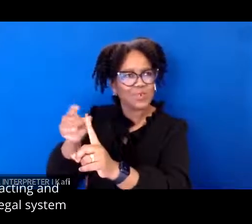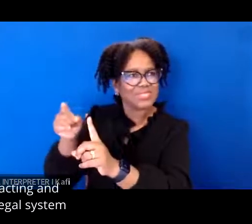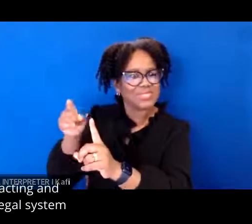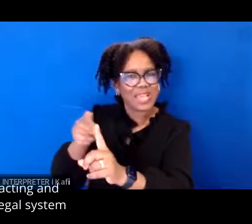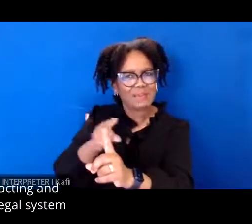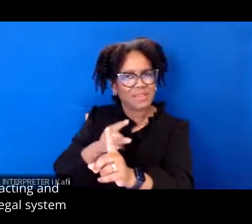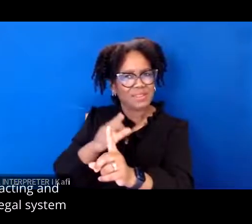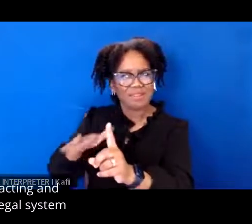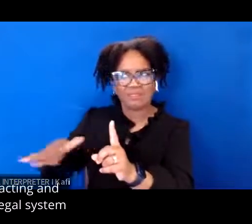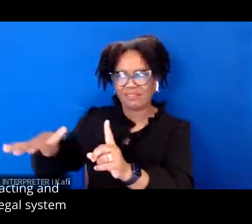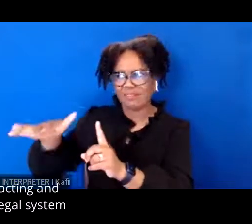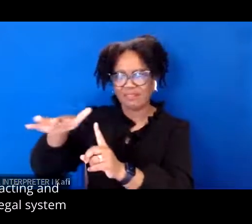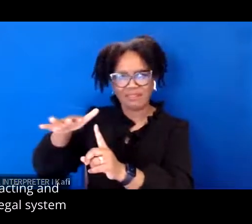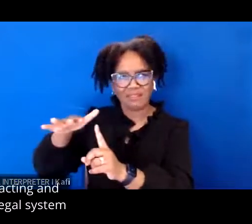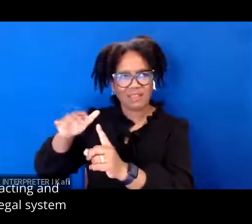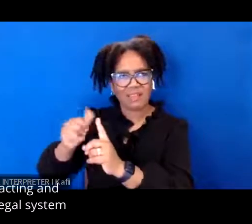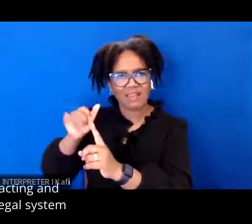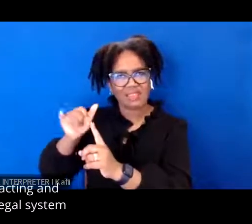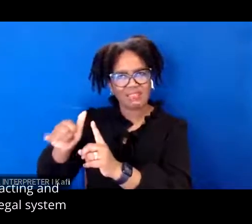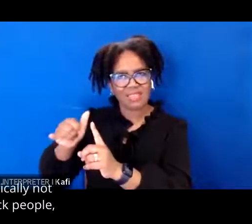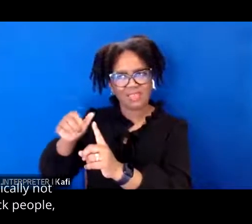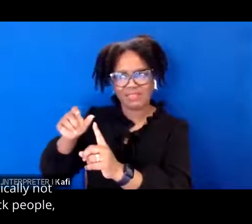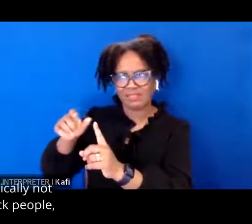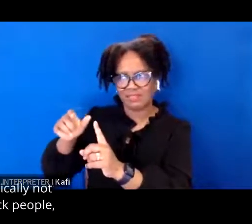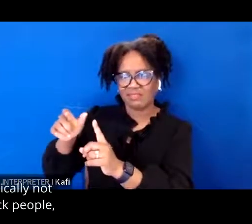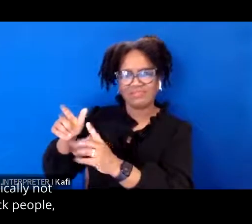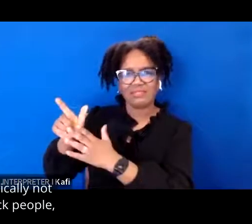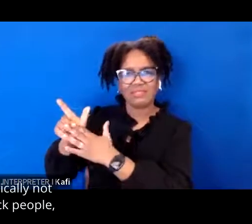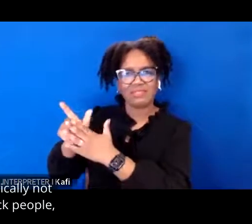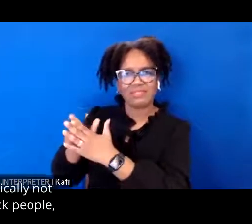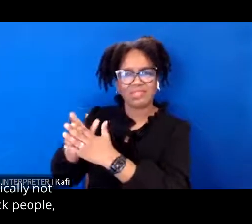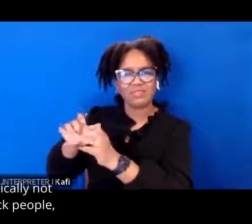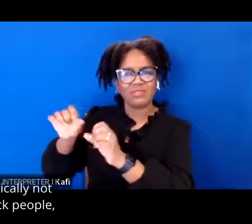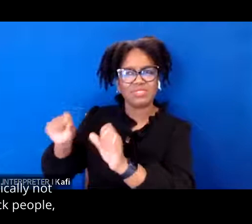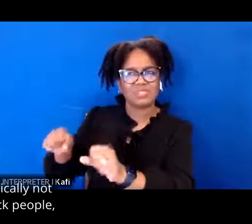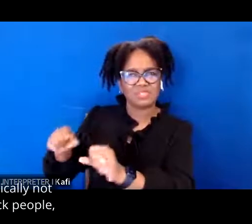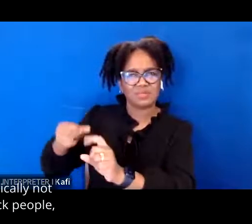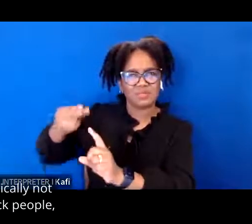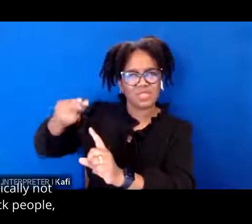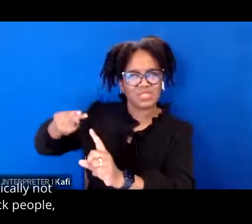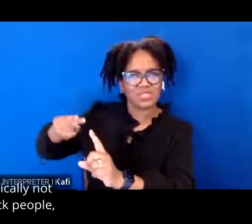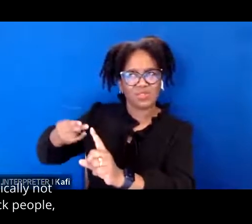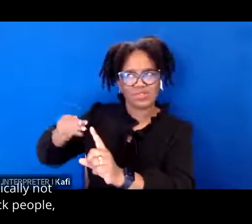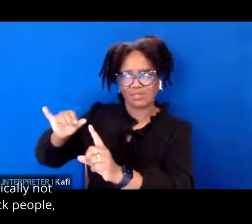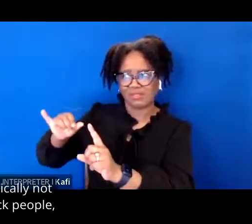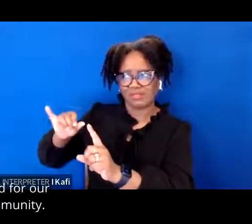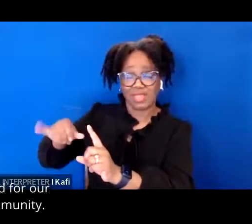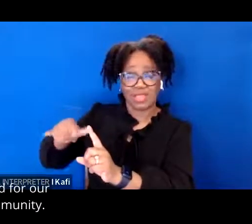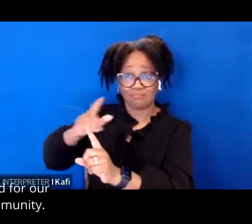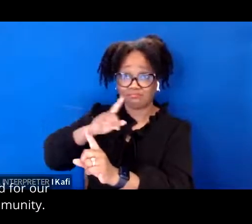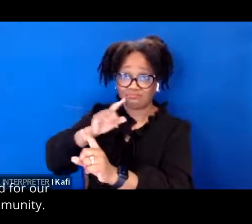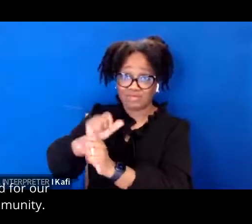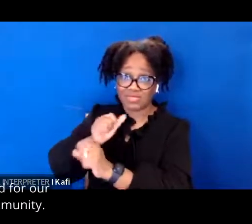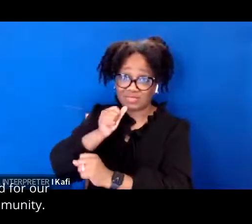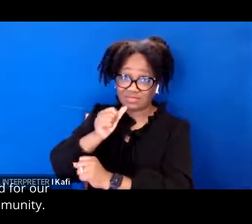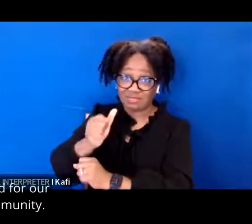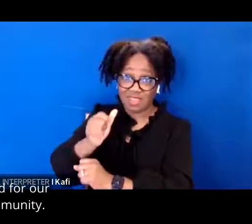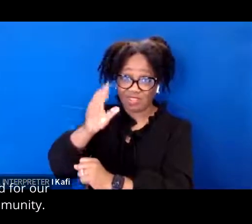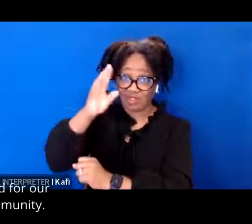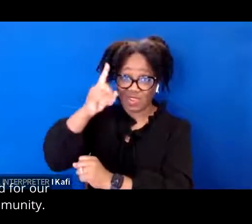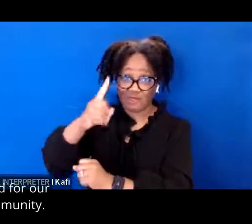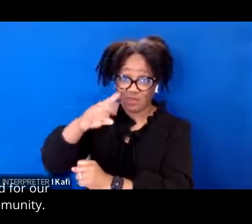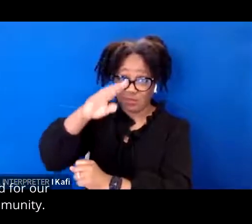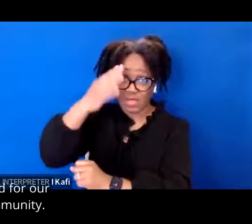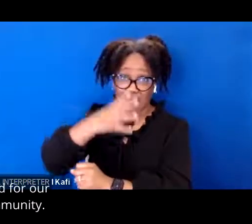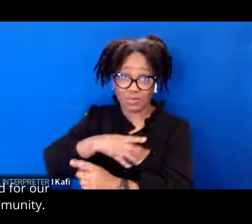impacting and interpreting the legal system that was historically not created for black people for women and